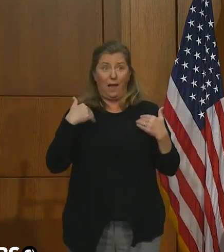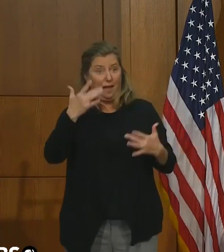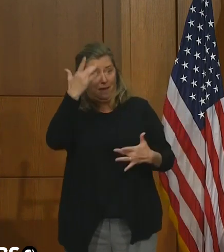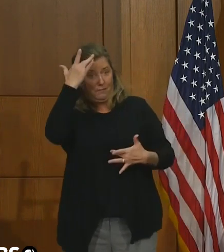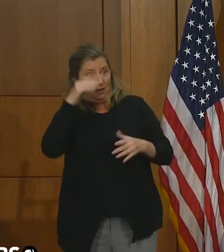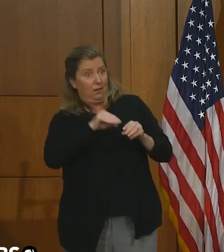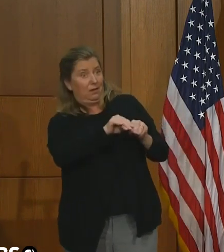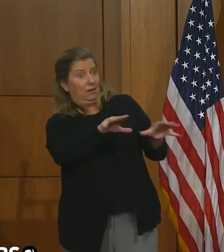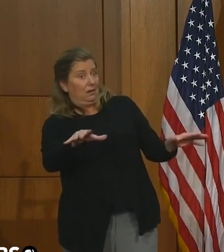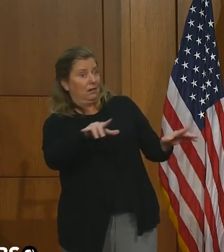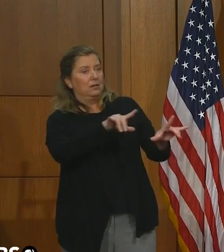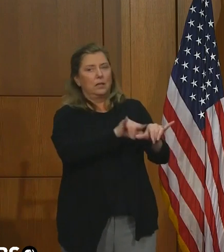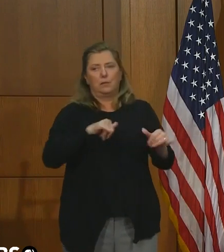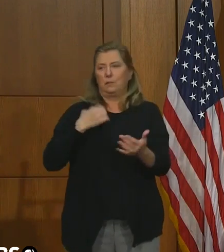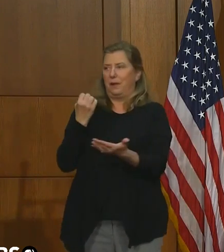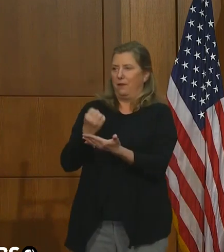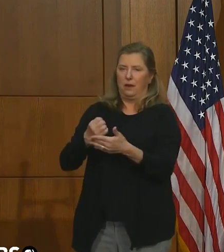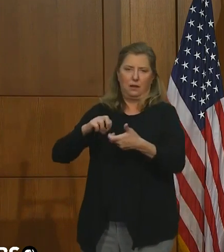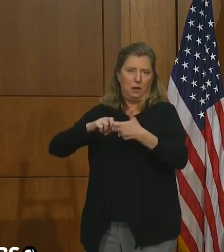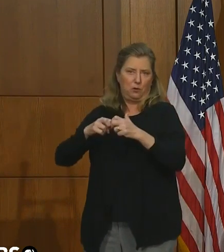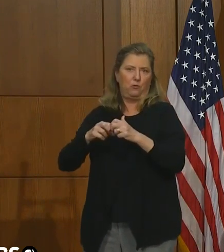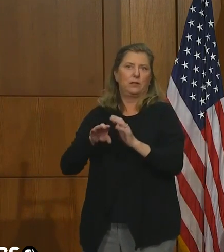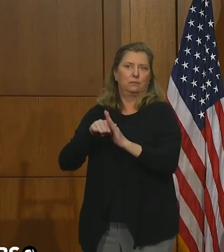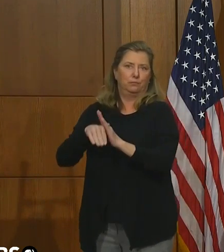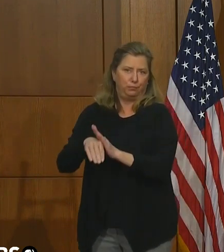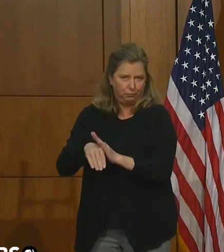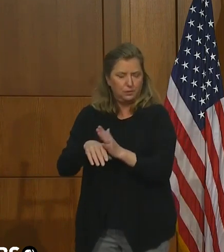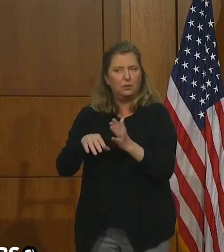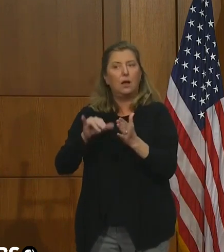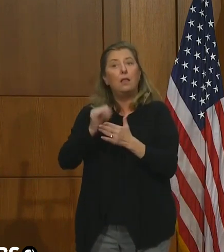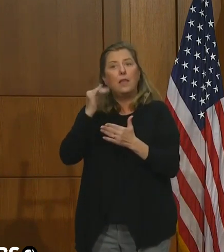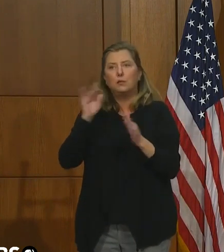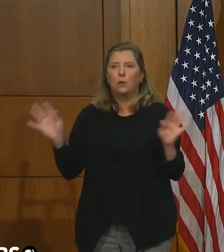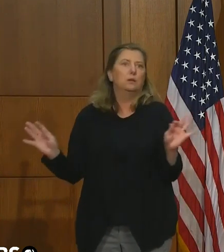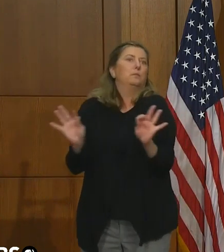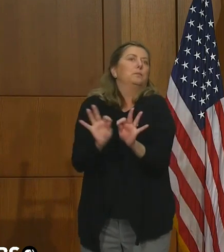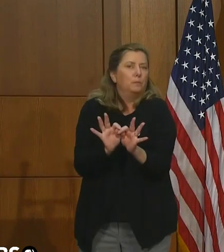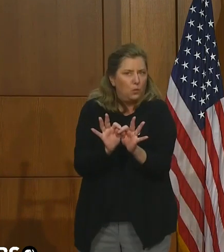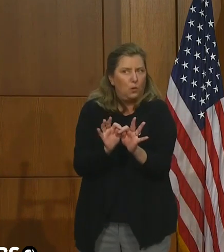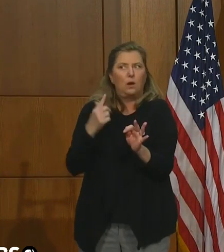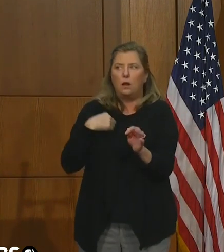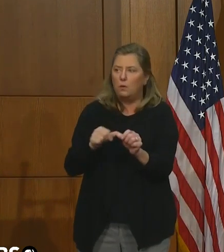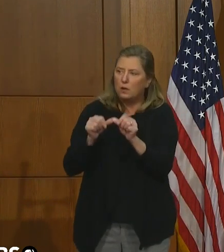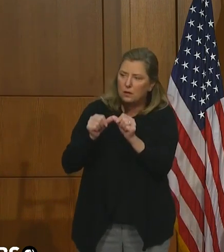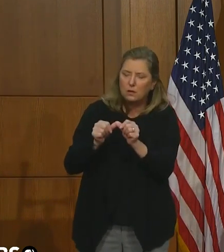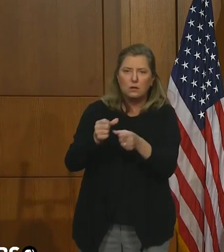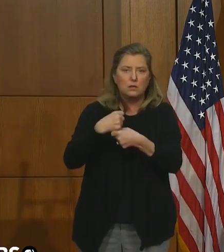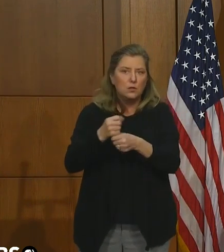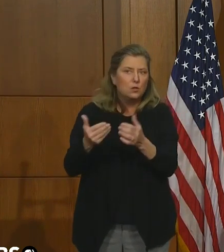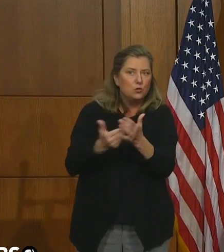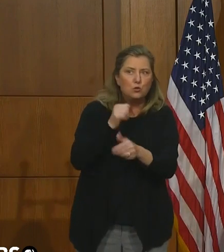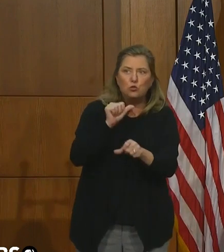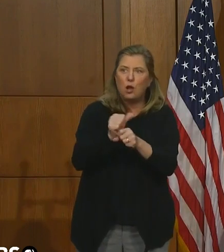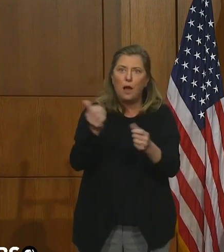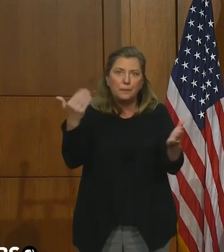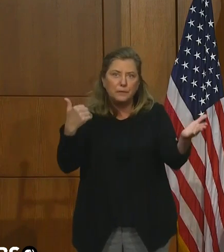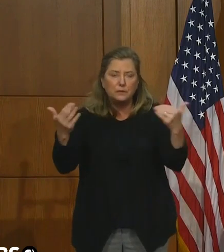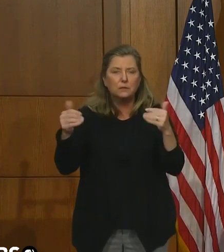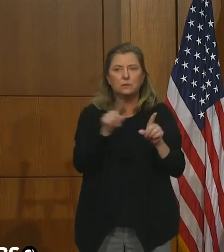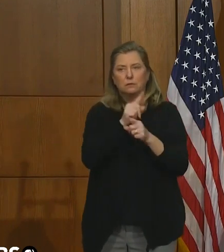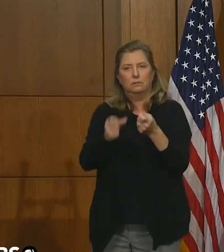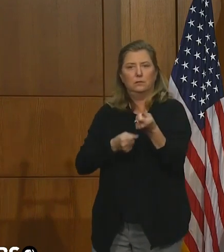also have an economic crisis. That's why it's so vitally important that we continue to create jobs and support